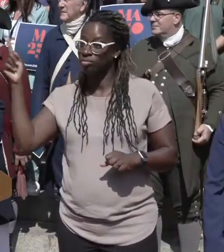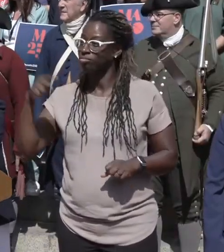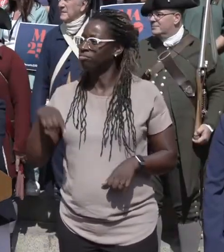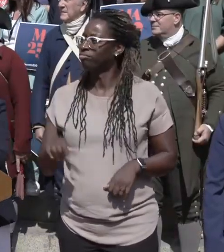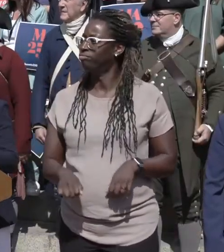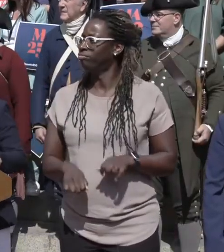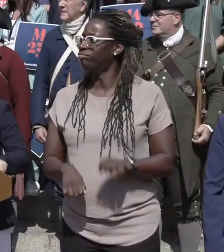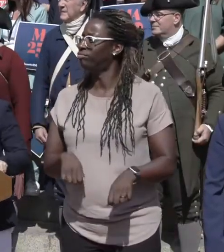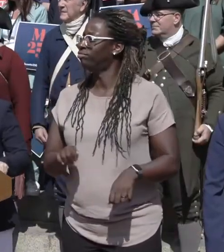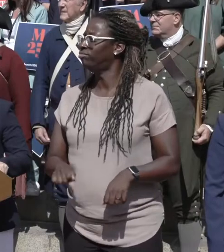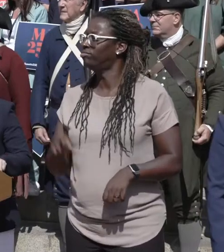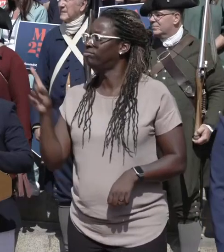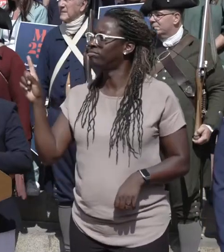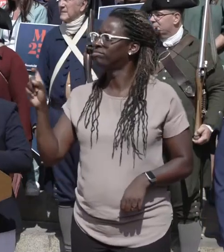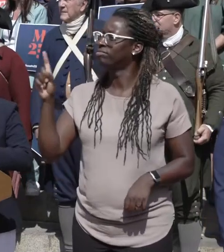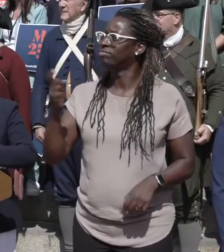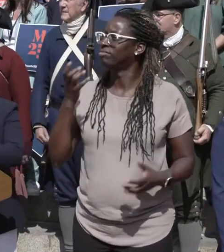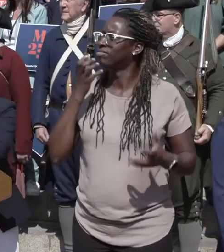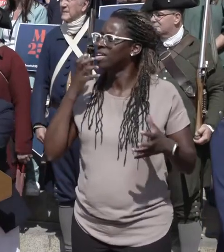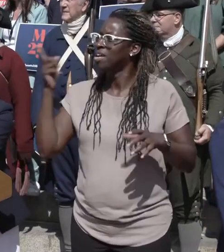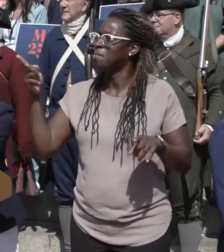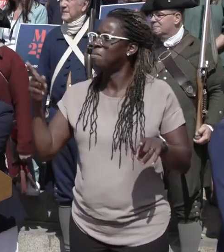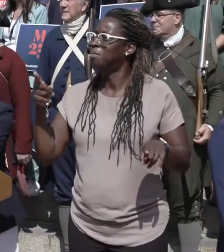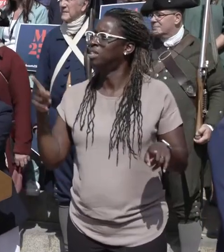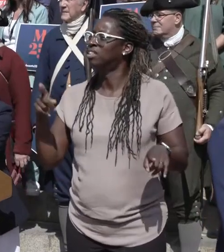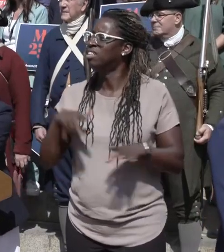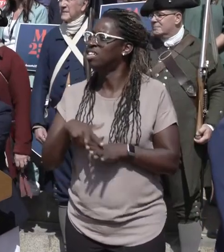Oh. Okay, good. Yeah.